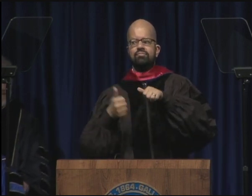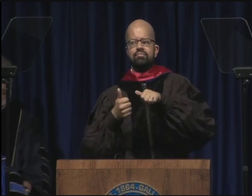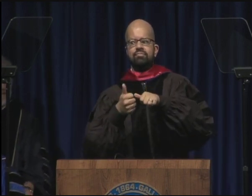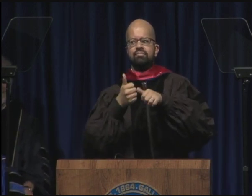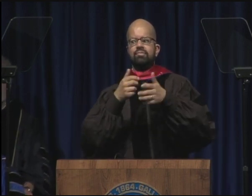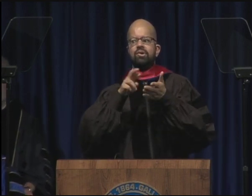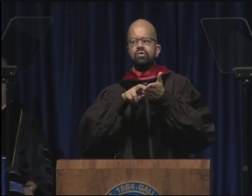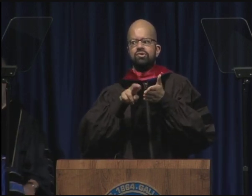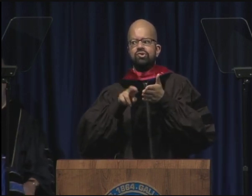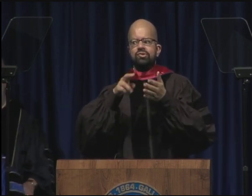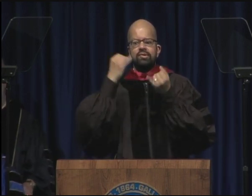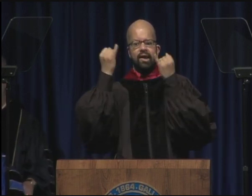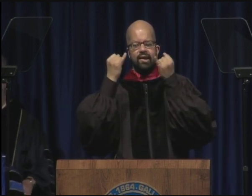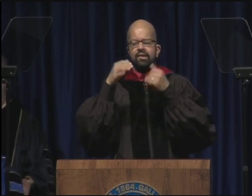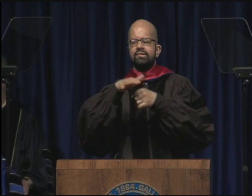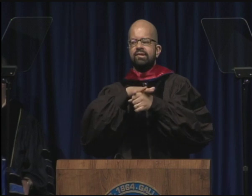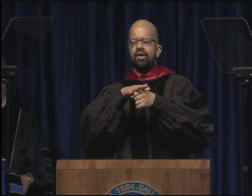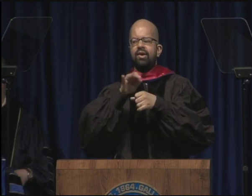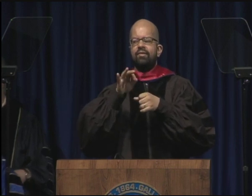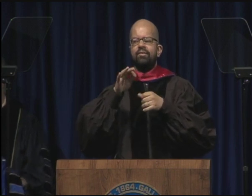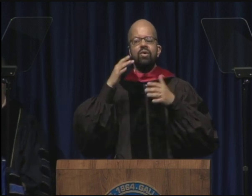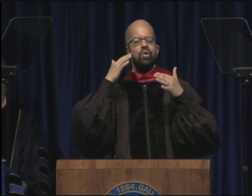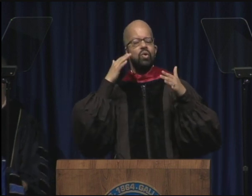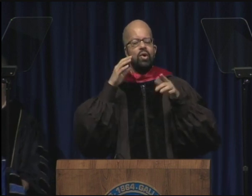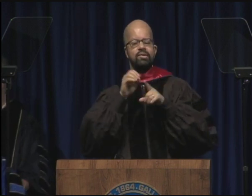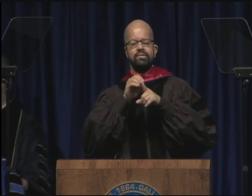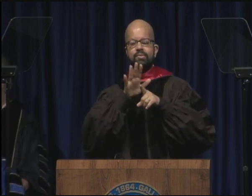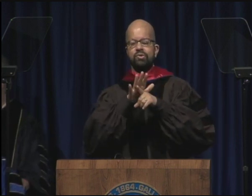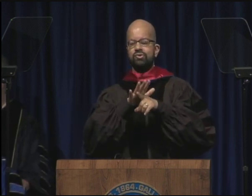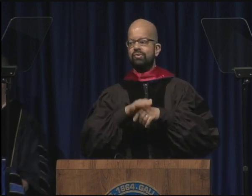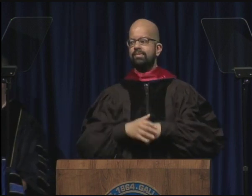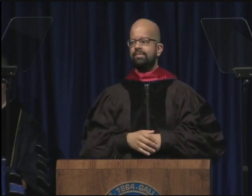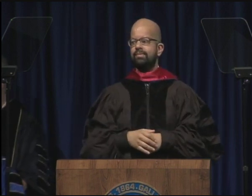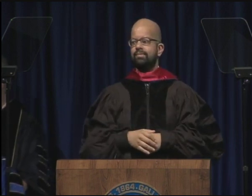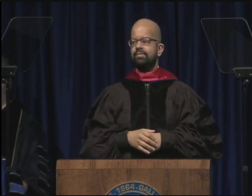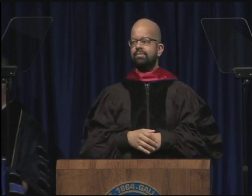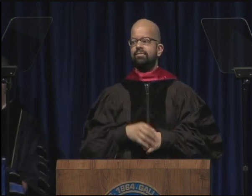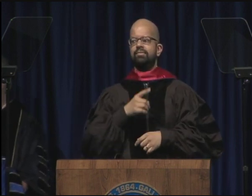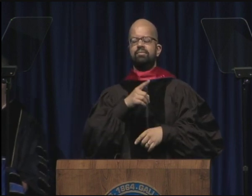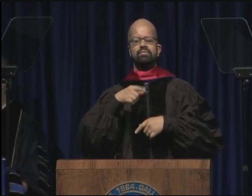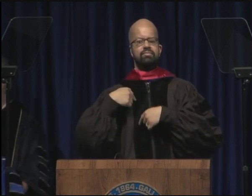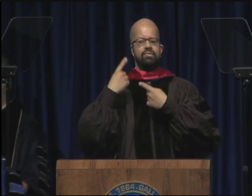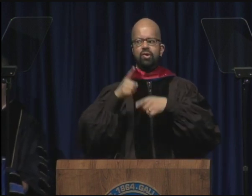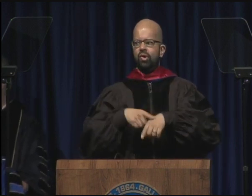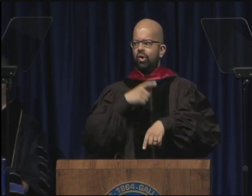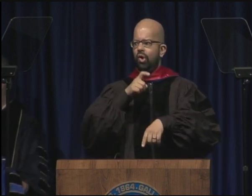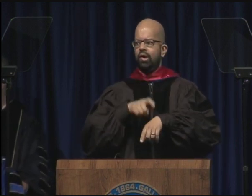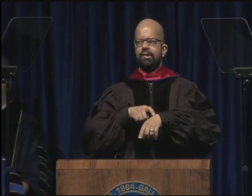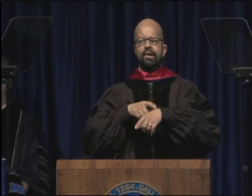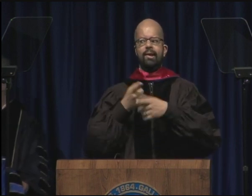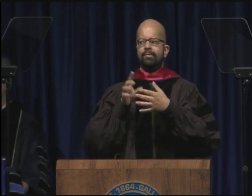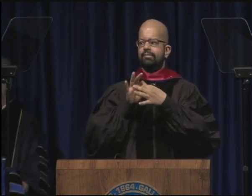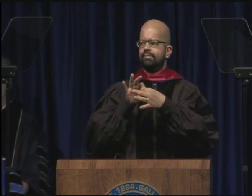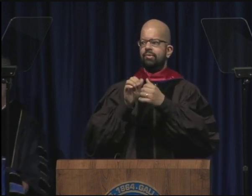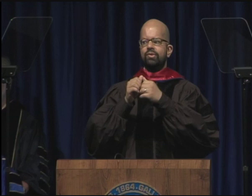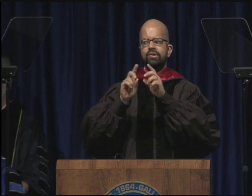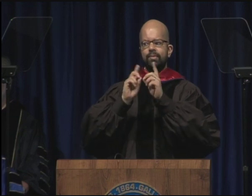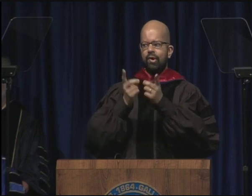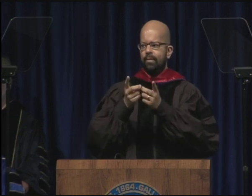and Language Sciences who pursued research interests in the area of noise exposure. She's been a